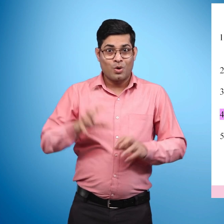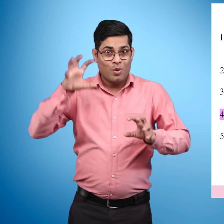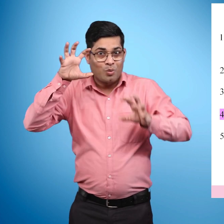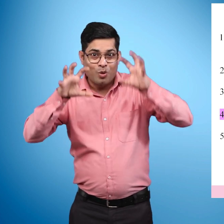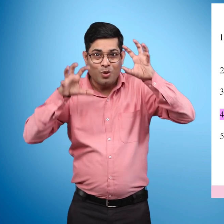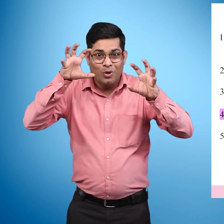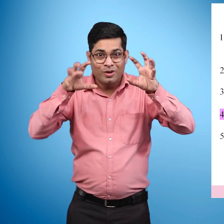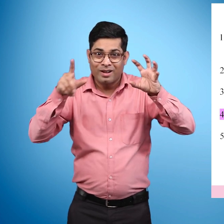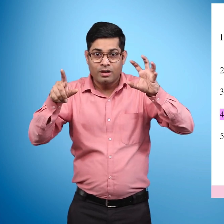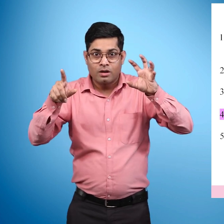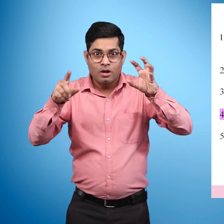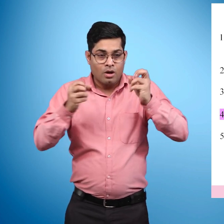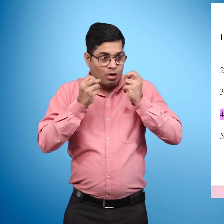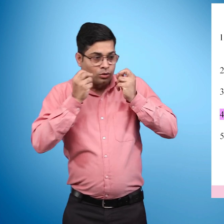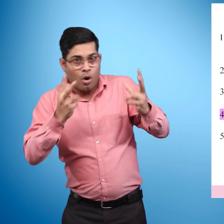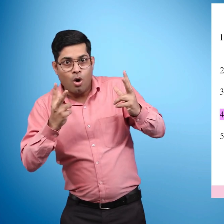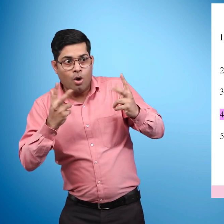What made the ghost speechless?